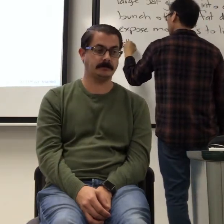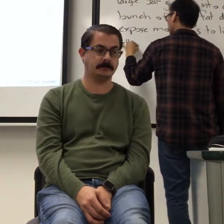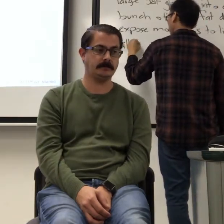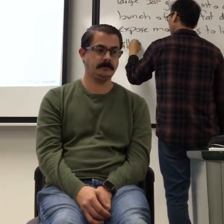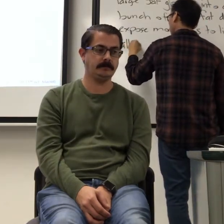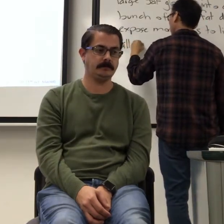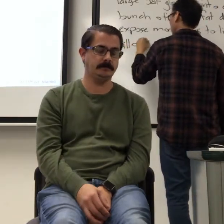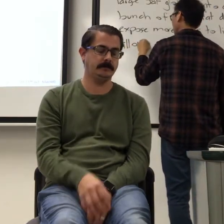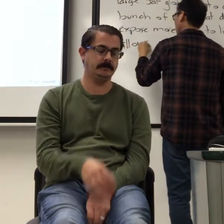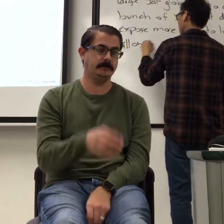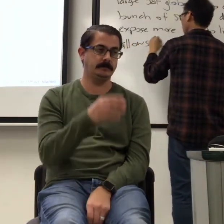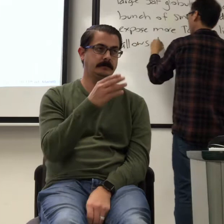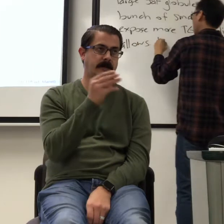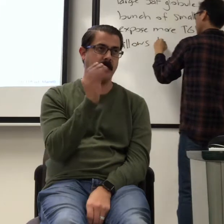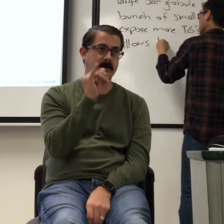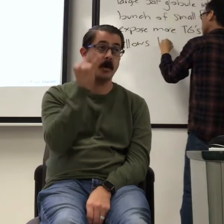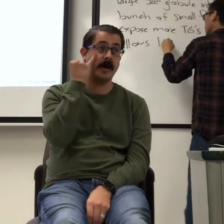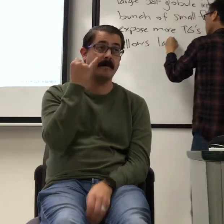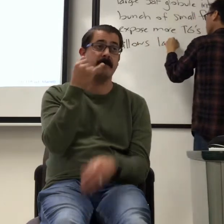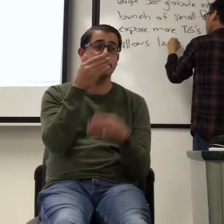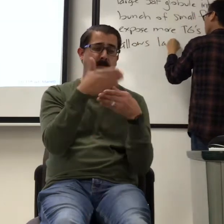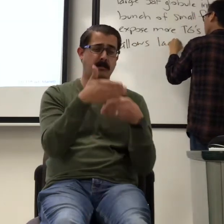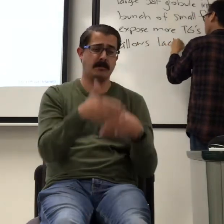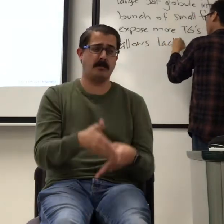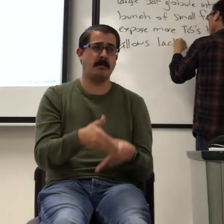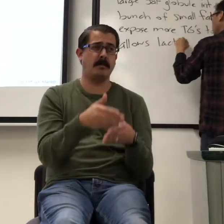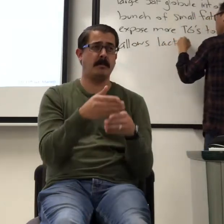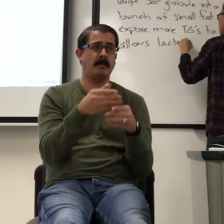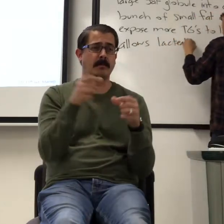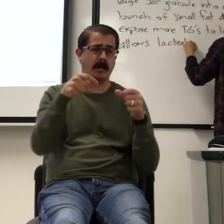making them smaller allows